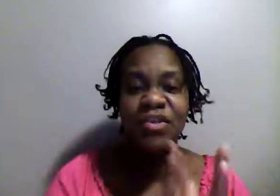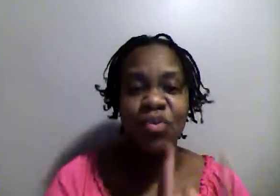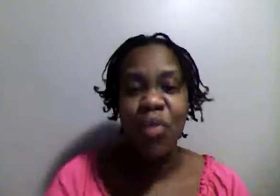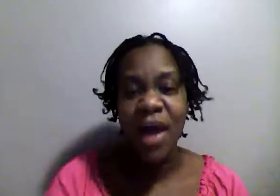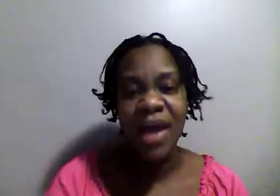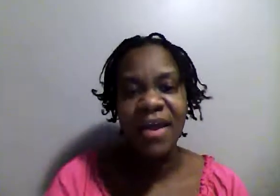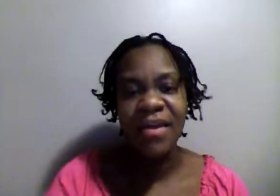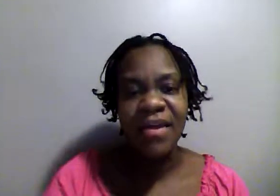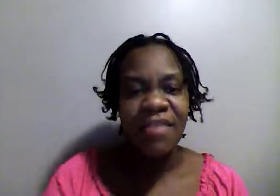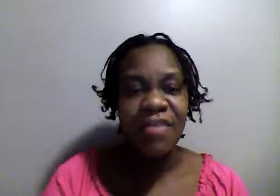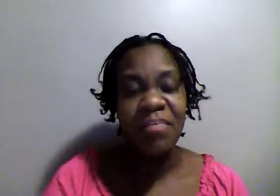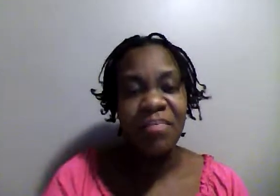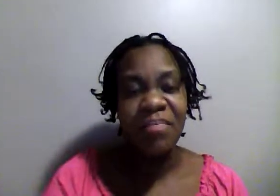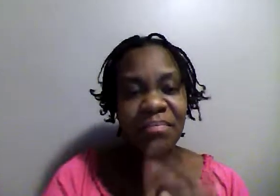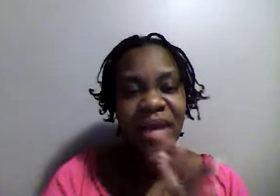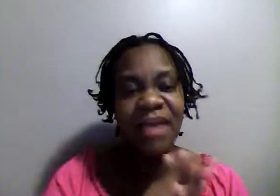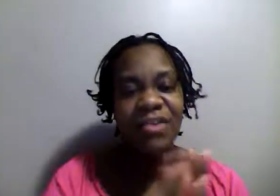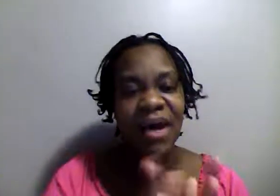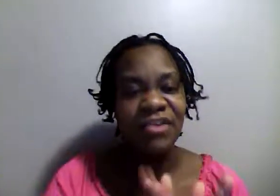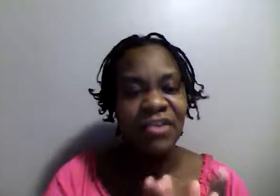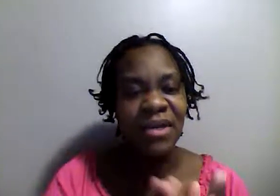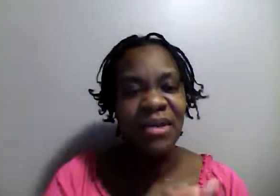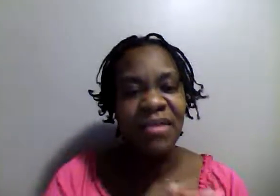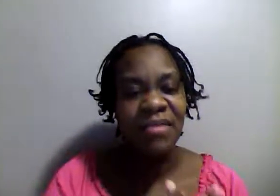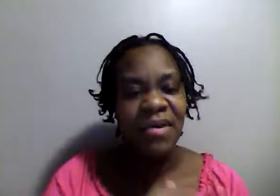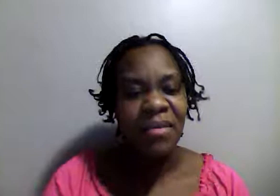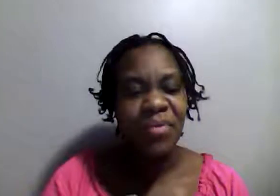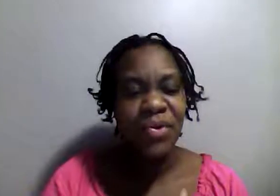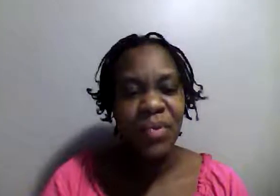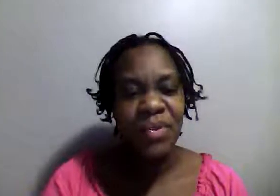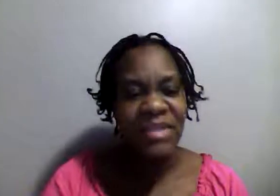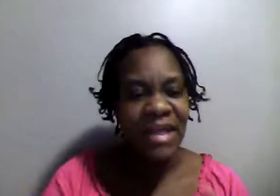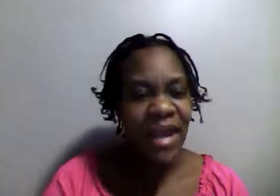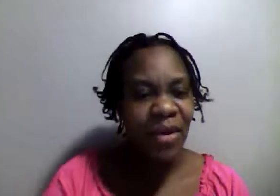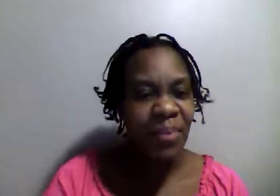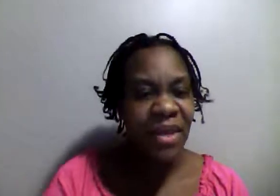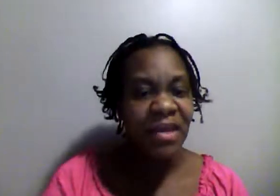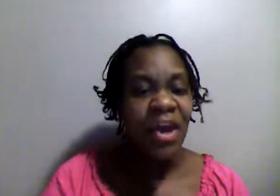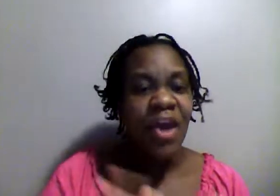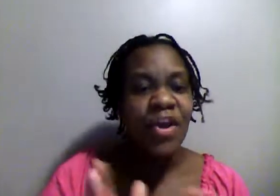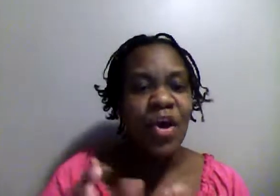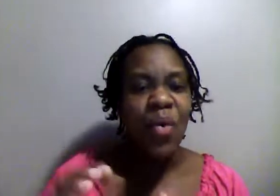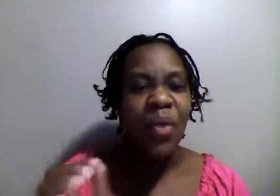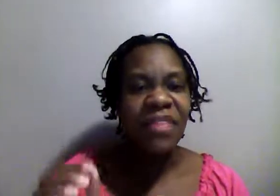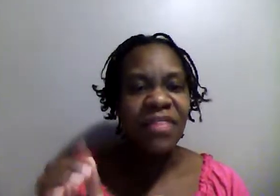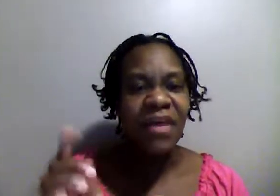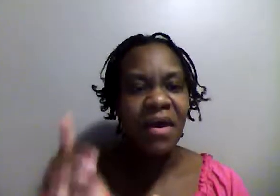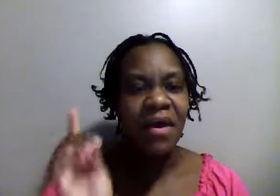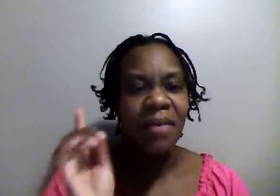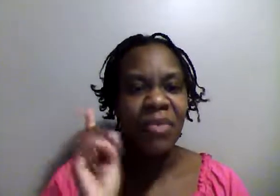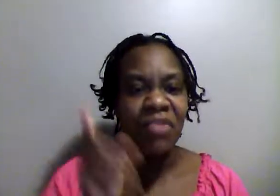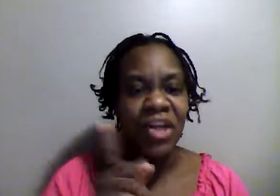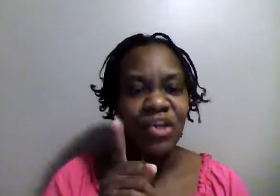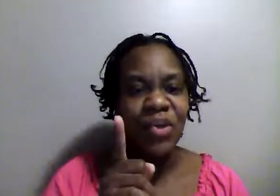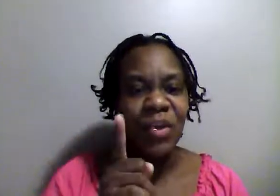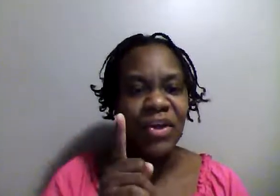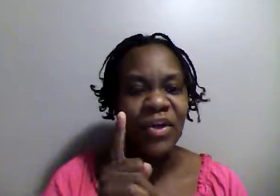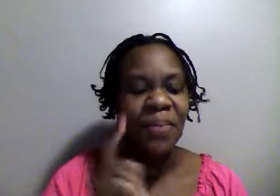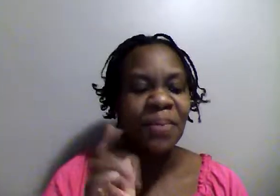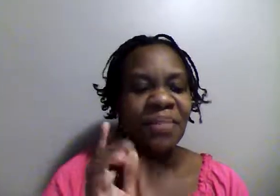high for the plant to actually produce the lycopene. Now with the green shoulder,